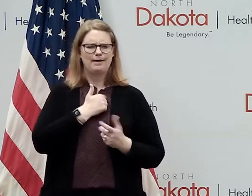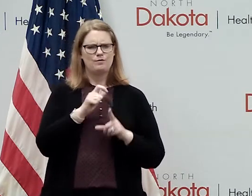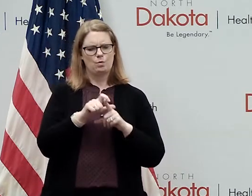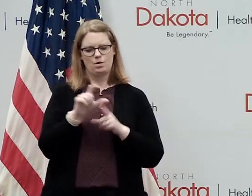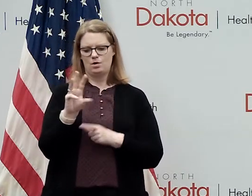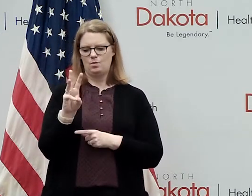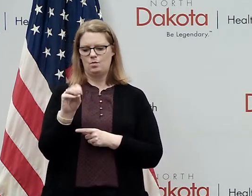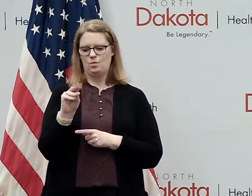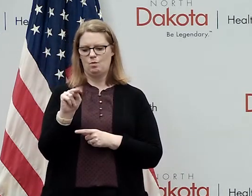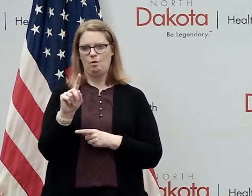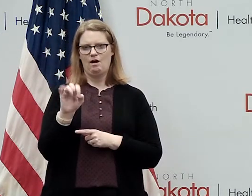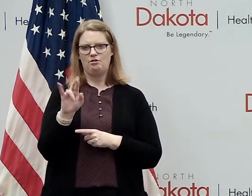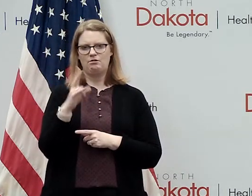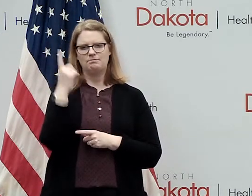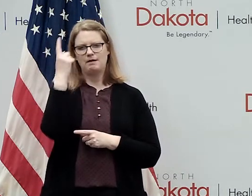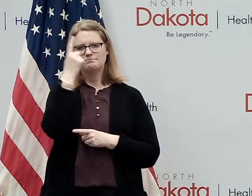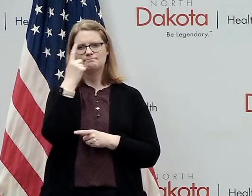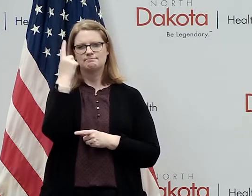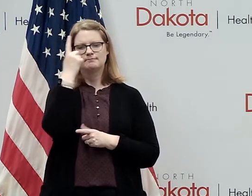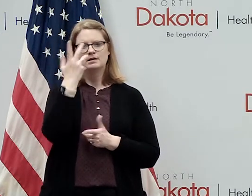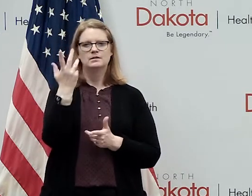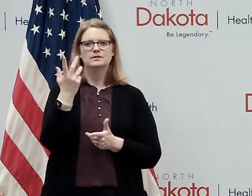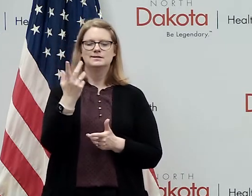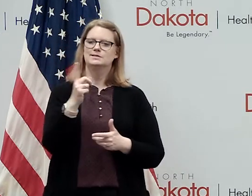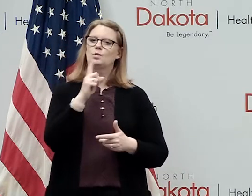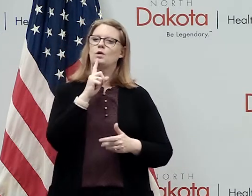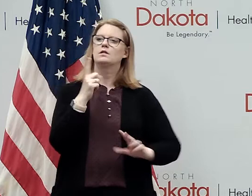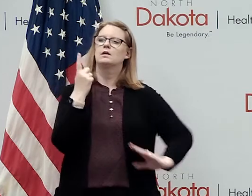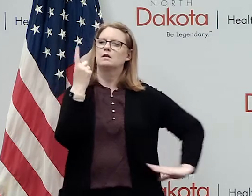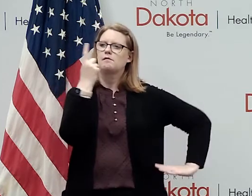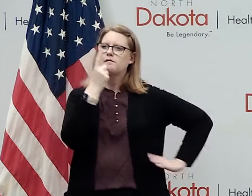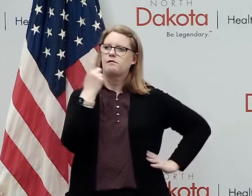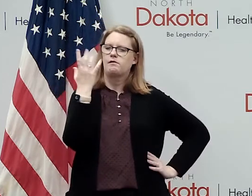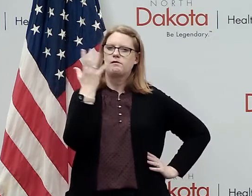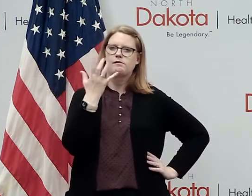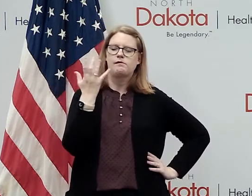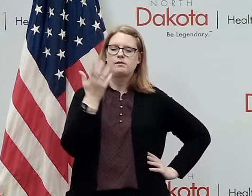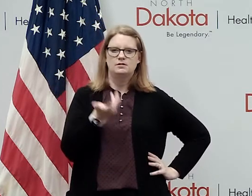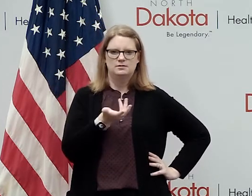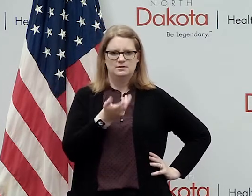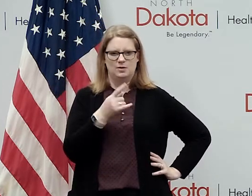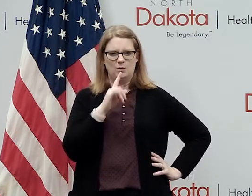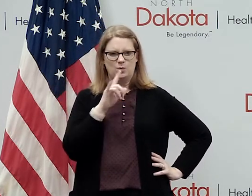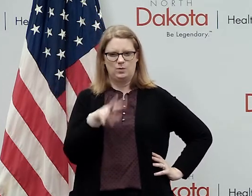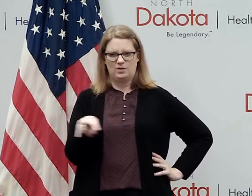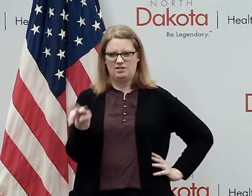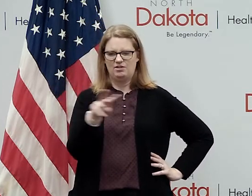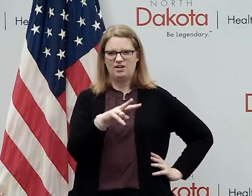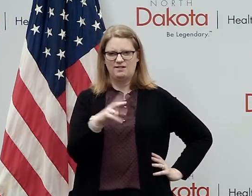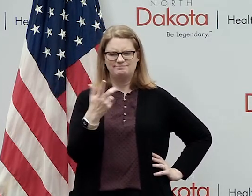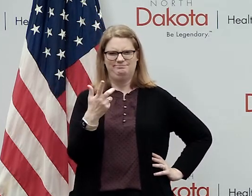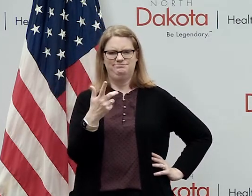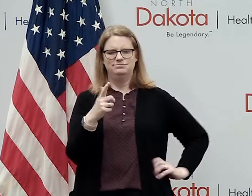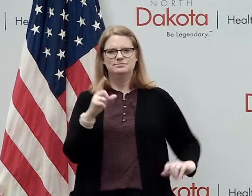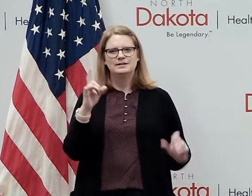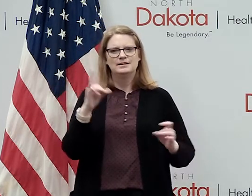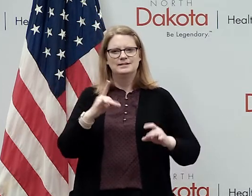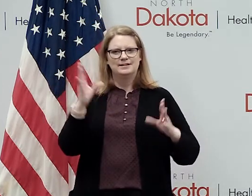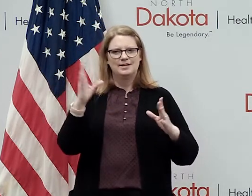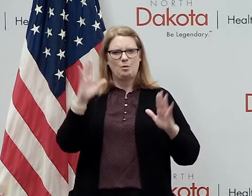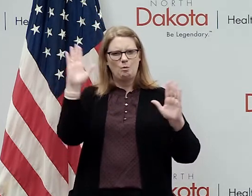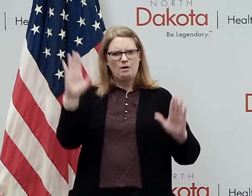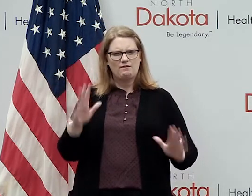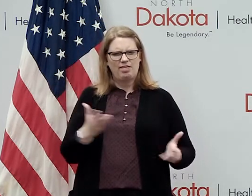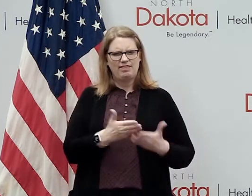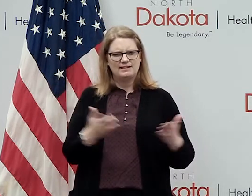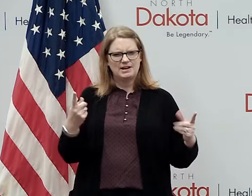because it's always a sense of awe and wonder when you think about the amazing things that are happening in this world, on this planet, all the